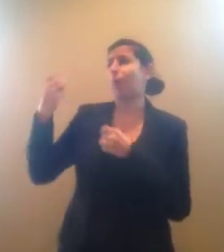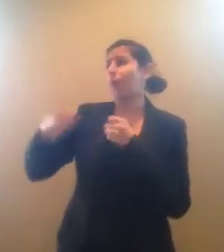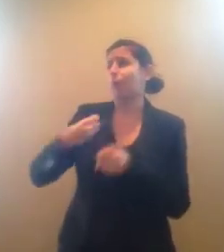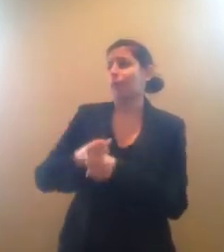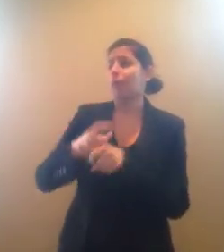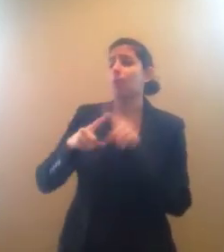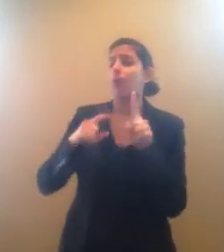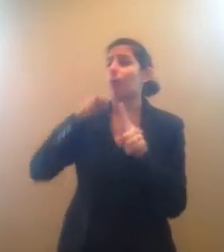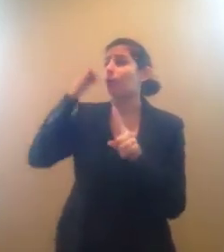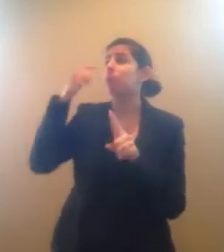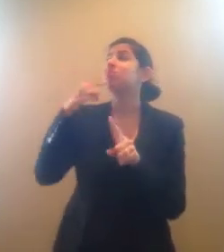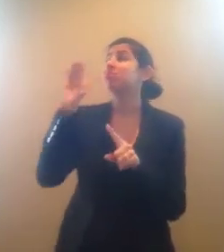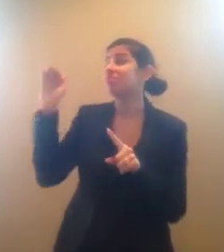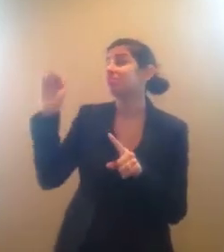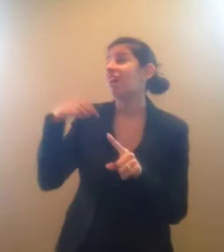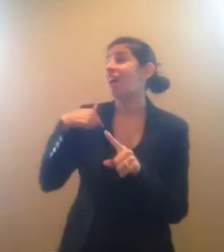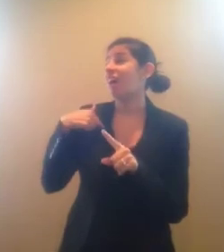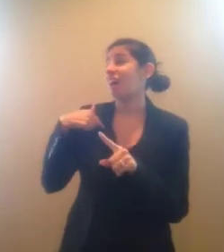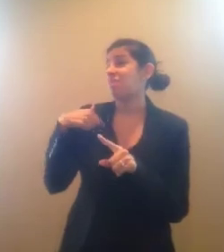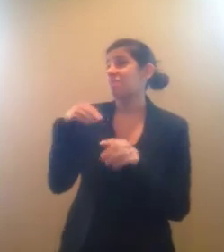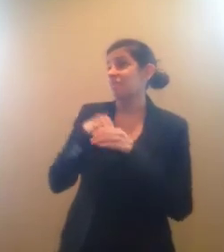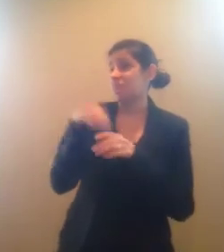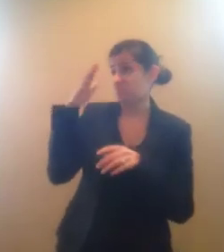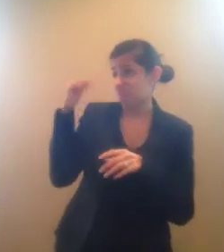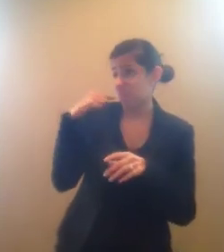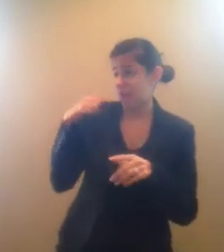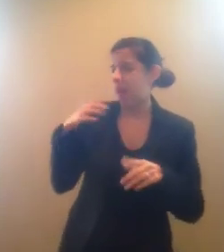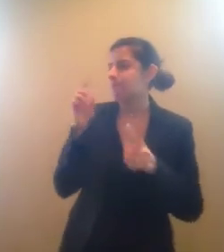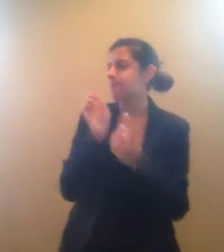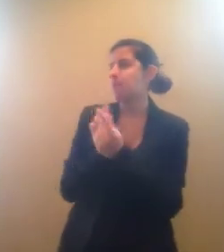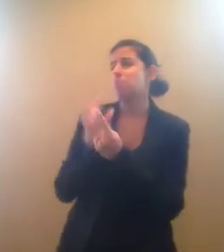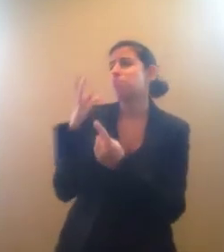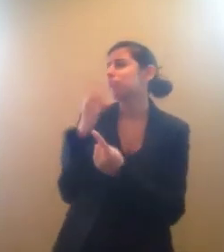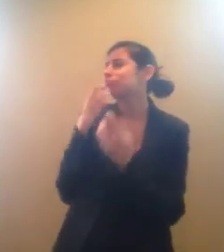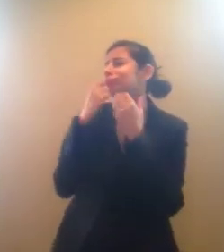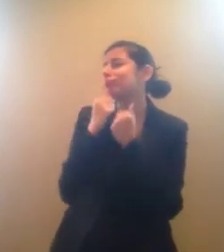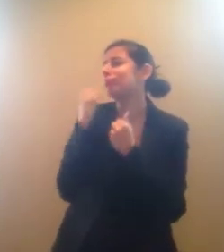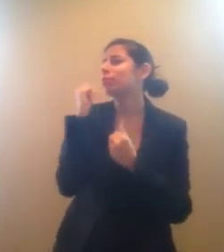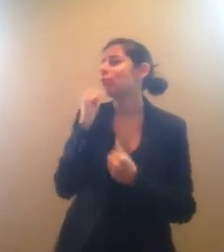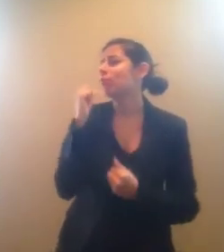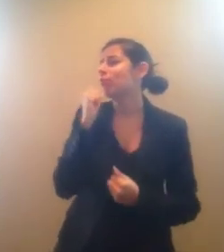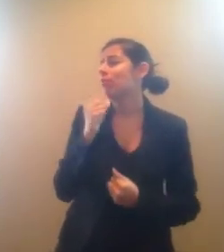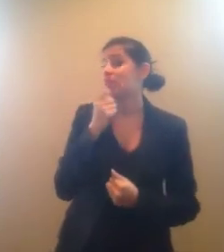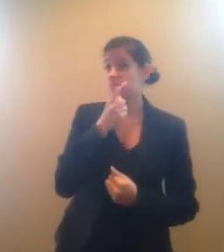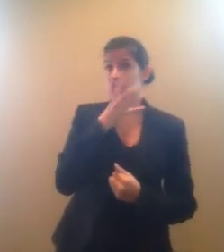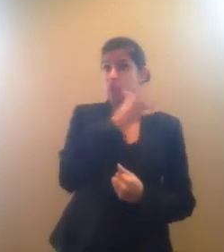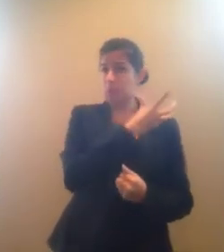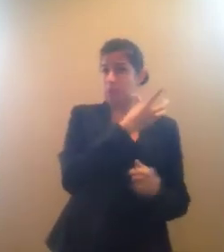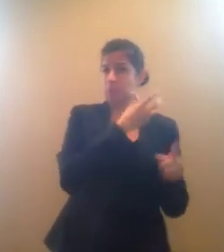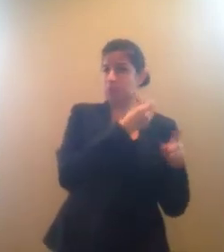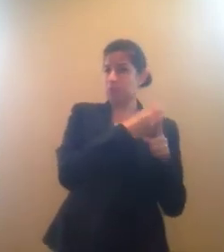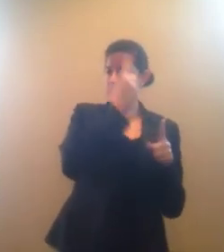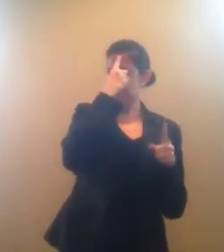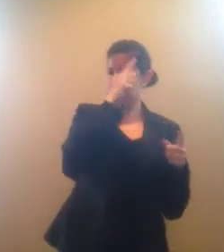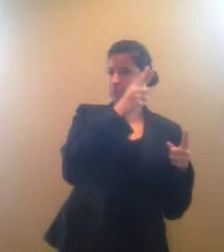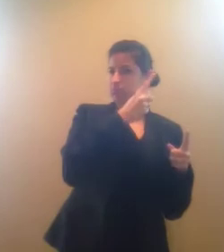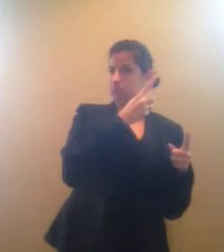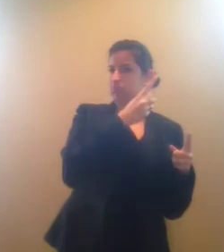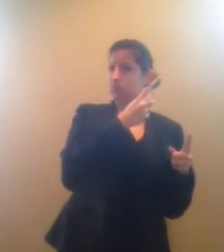I'm in Korea and I met this extraordinary girl. And I said, the grandmother thinks she's sick, but I think maybe we would have to bring the grandmother